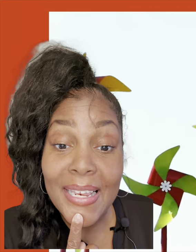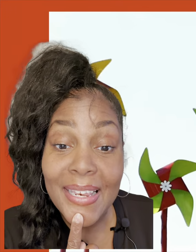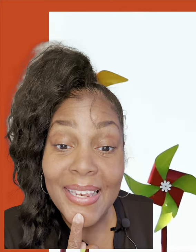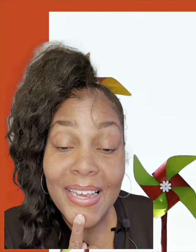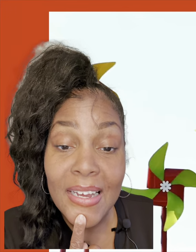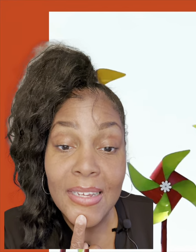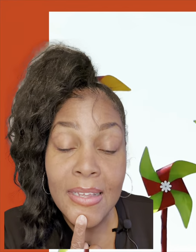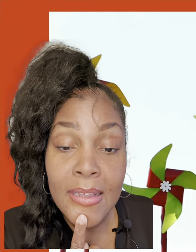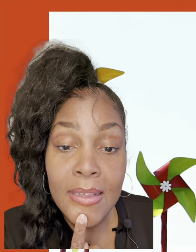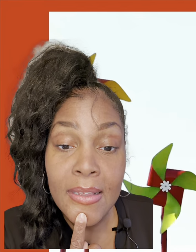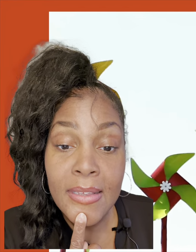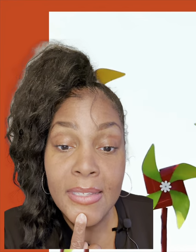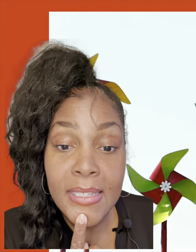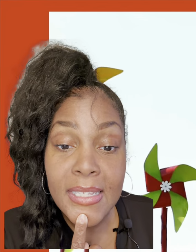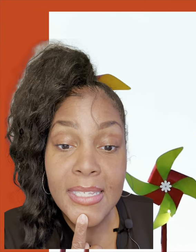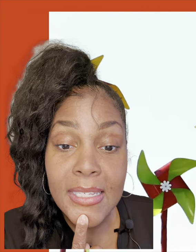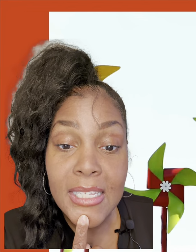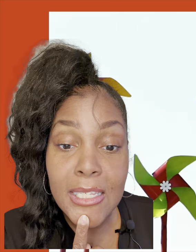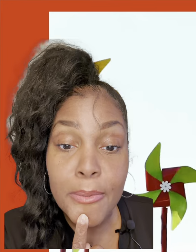Spin.